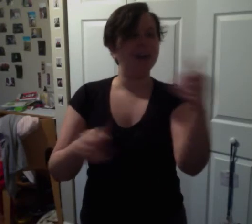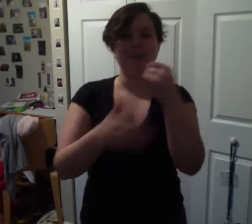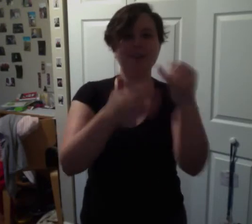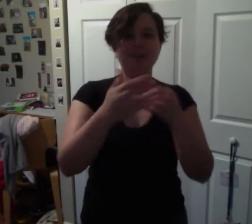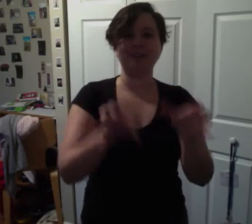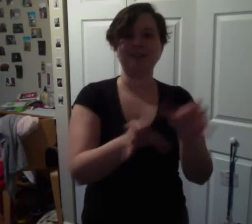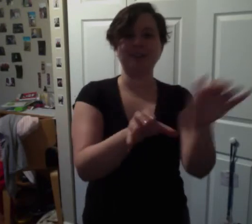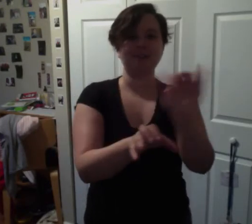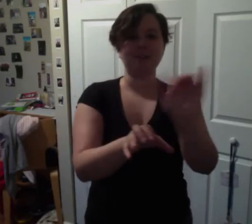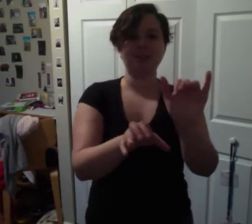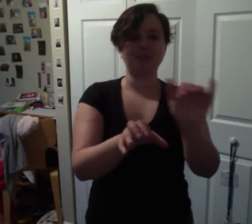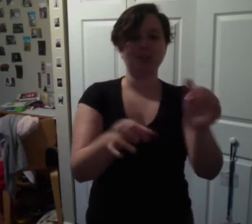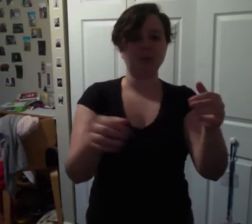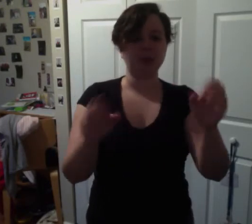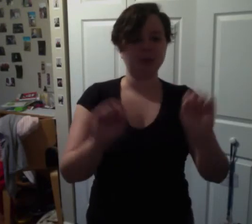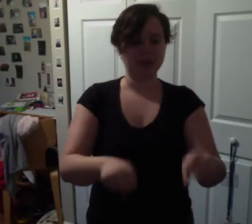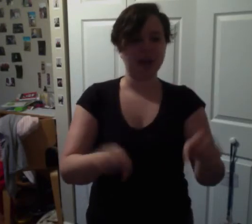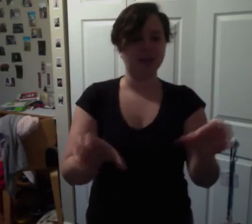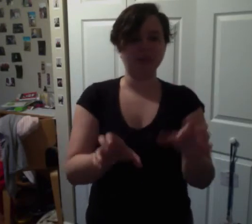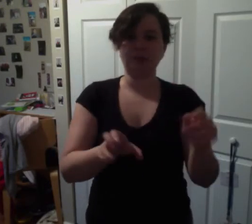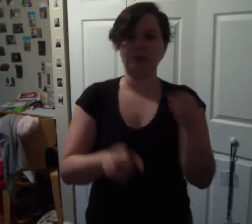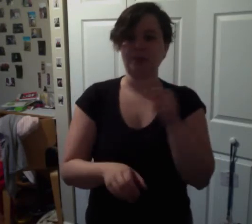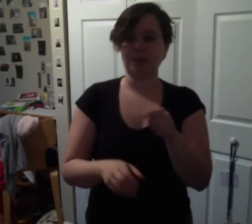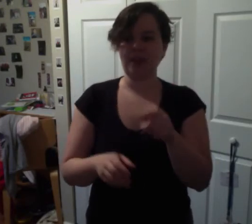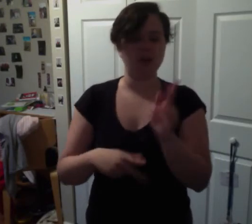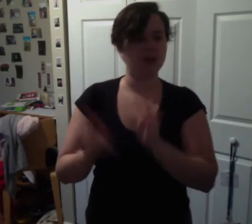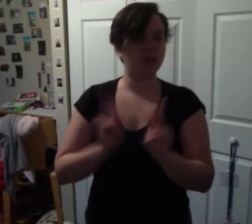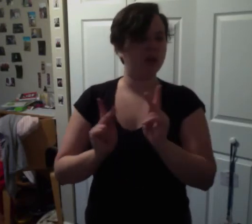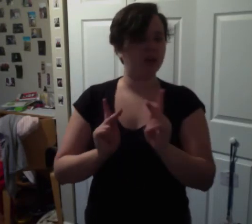to scale? And what's your sustainability plan?